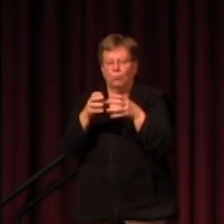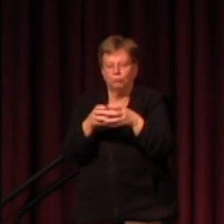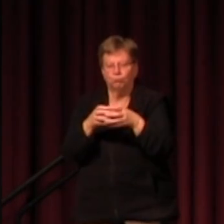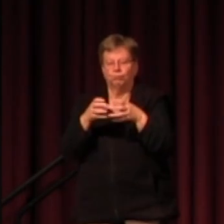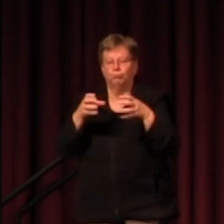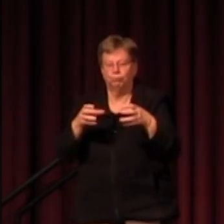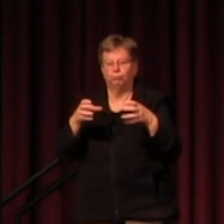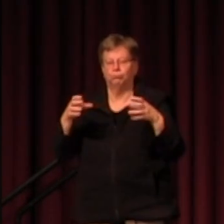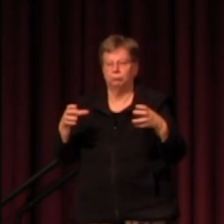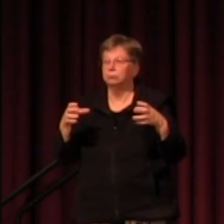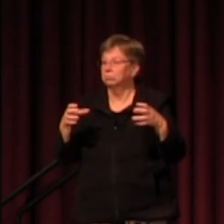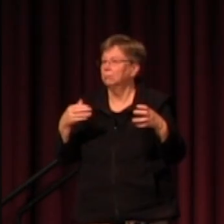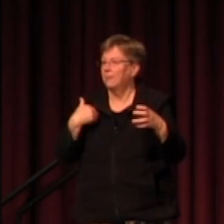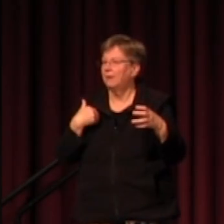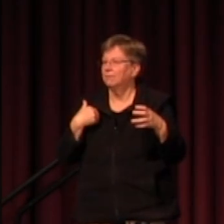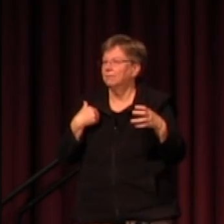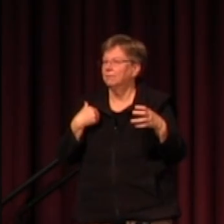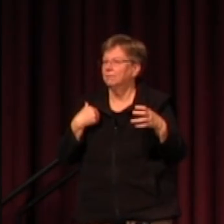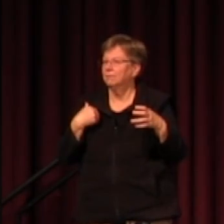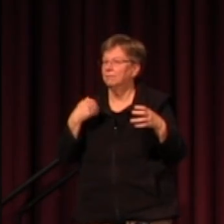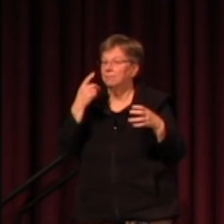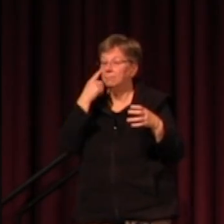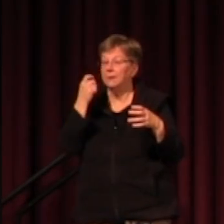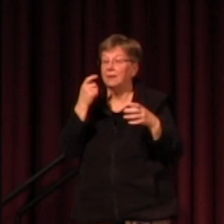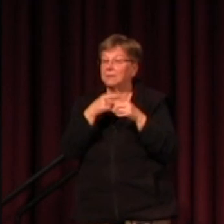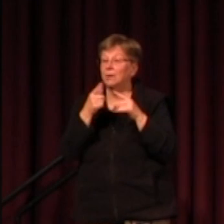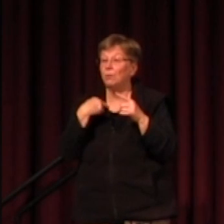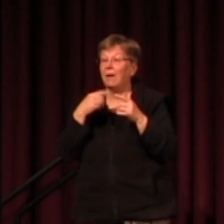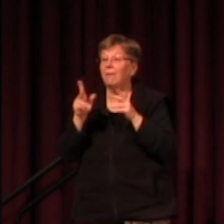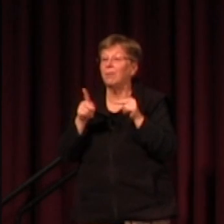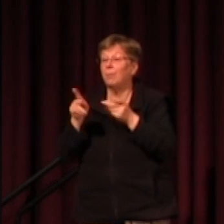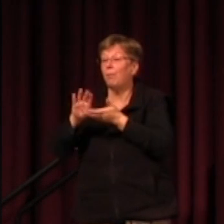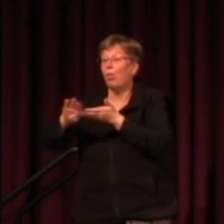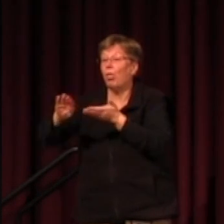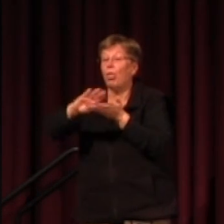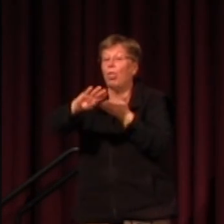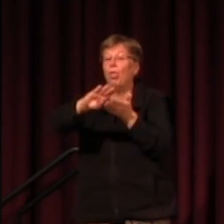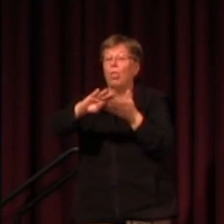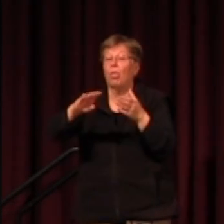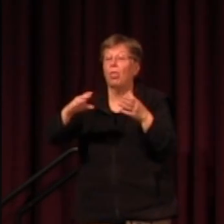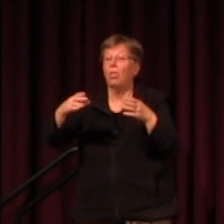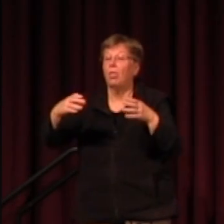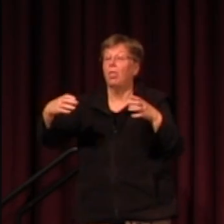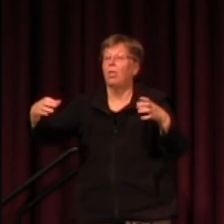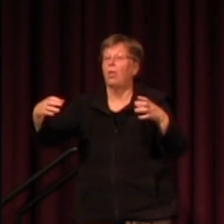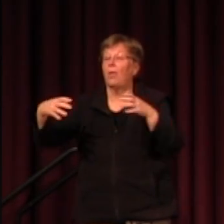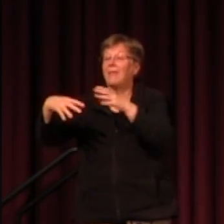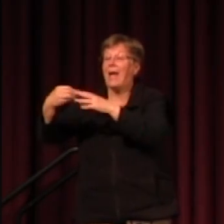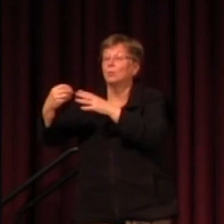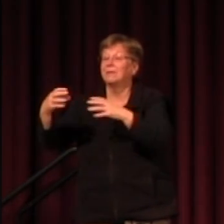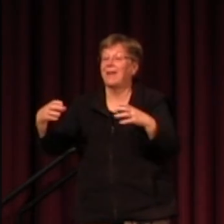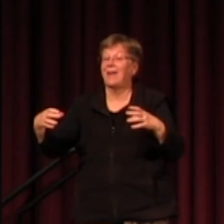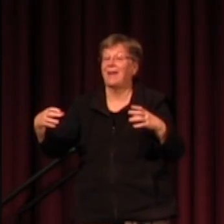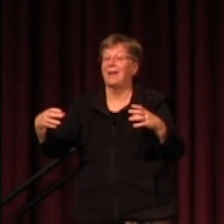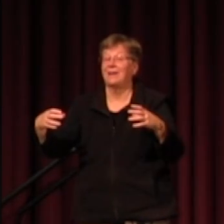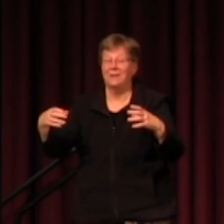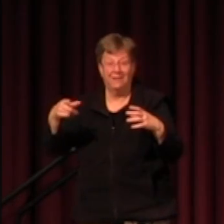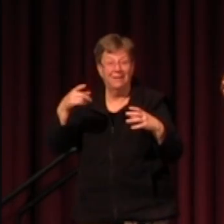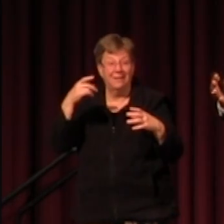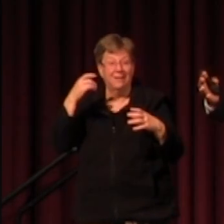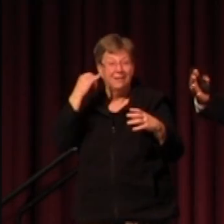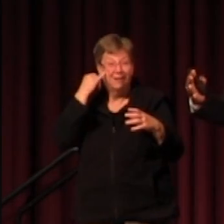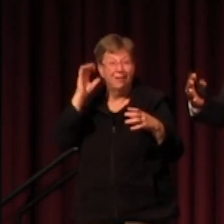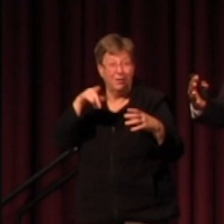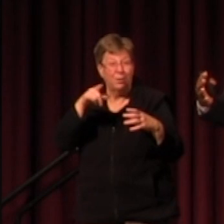circle. Because then you have the people in the system margin, that are farther away from the inner circle, right? So if you think about it in concentric